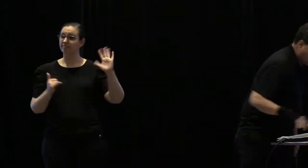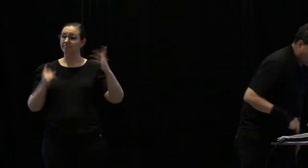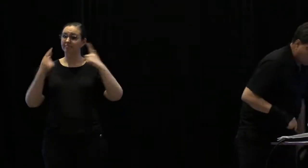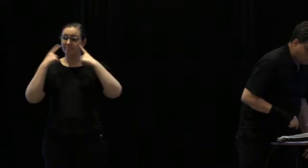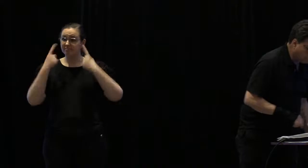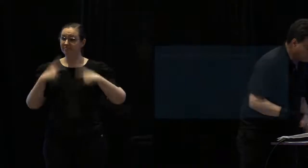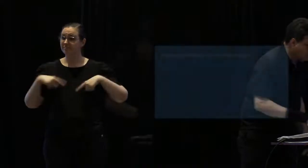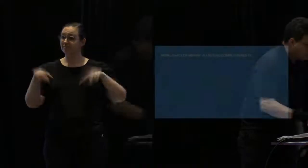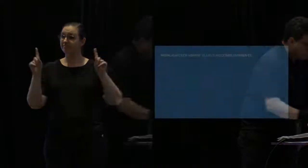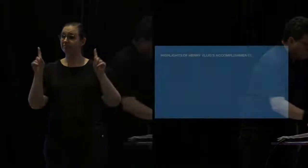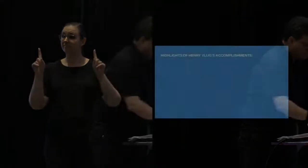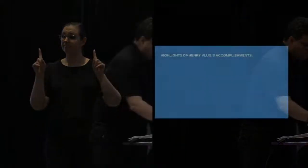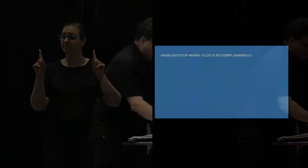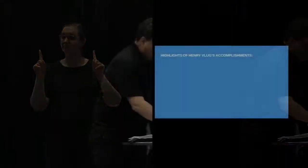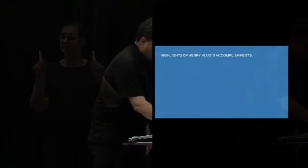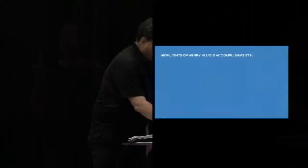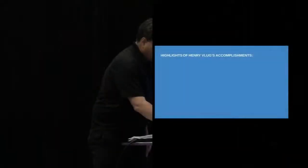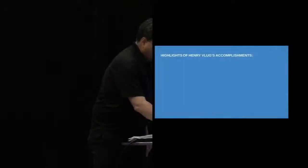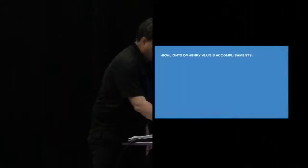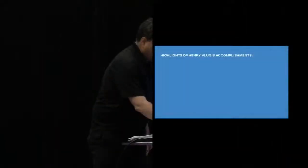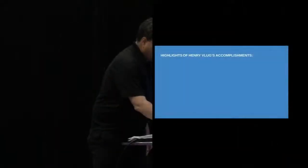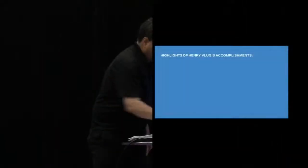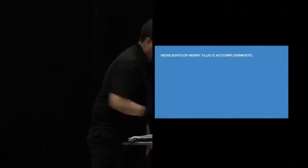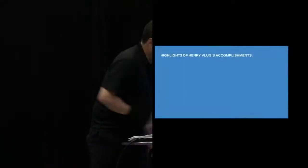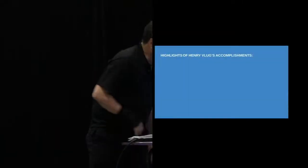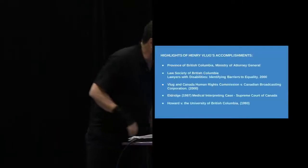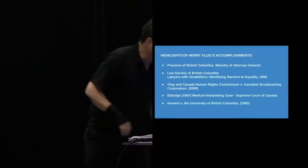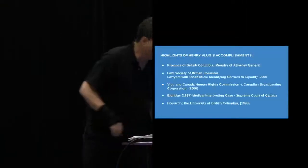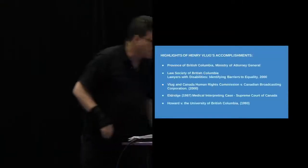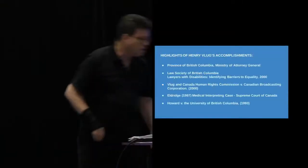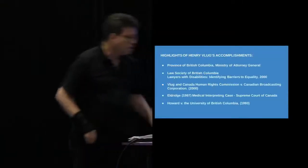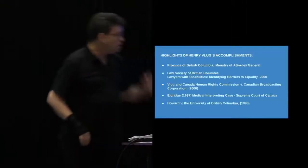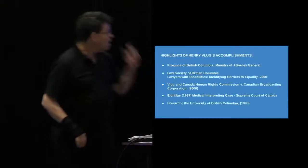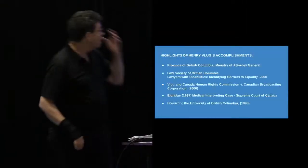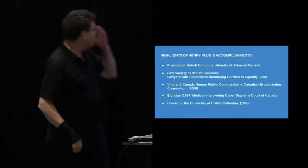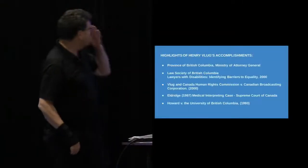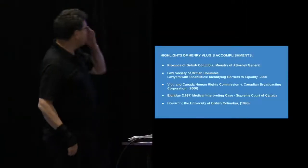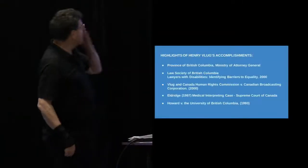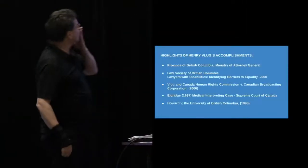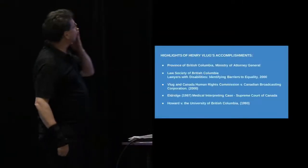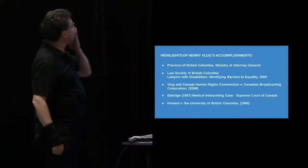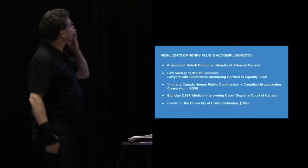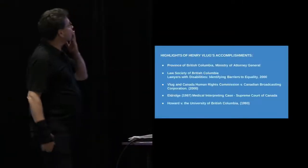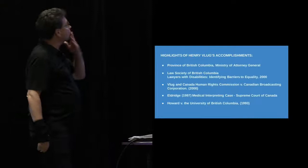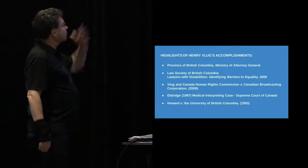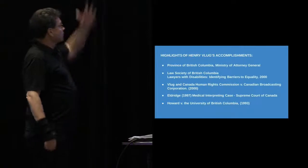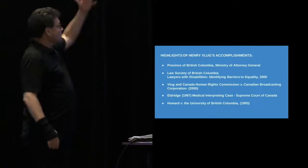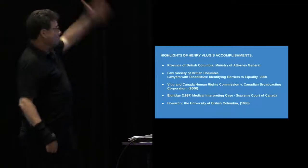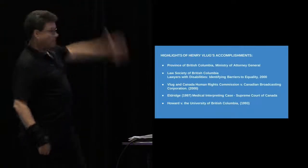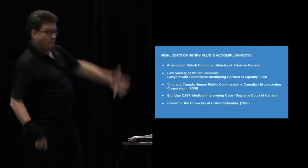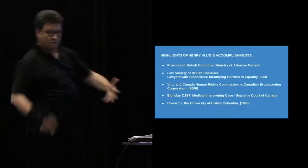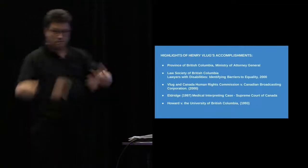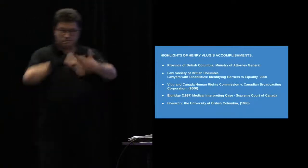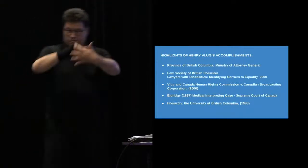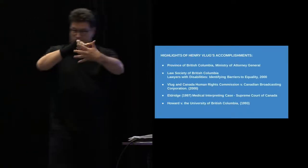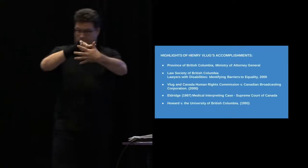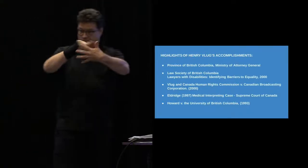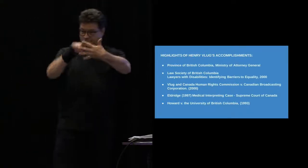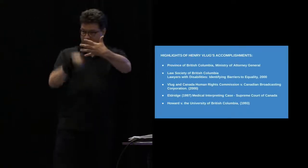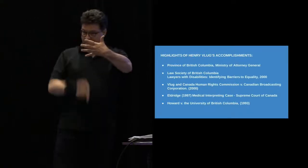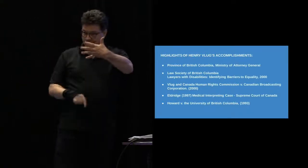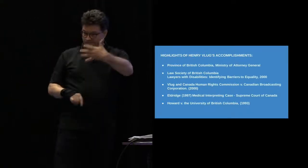And now, highlights of Henry Vlug's accomplishments. These include